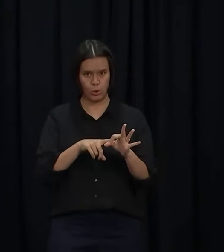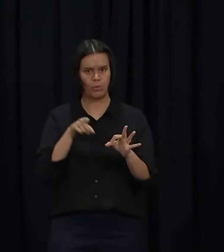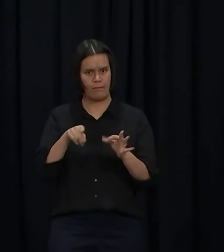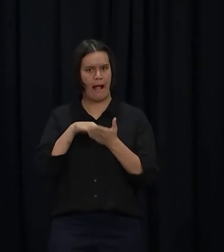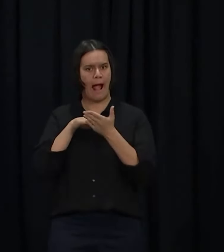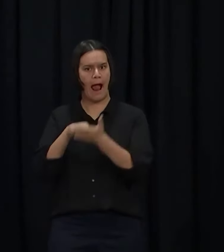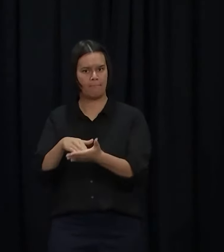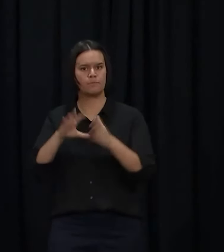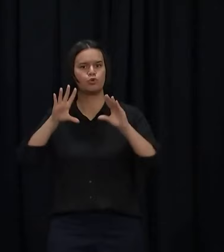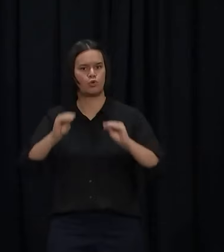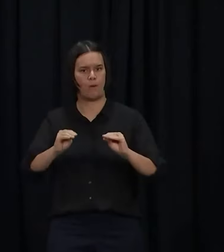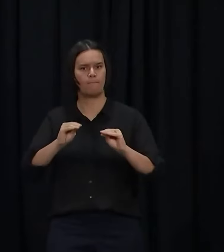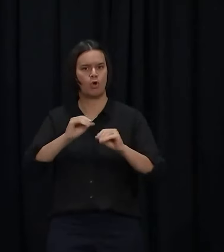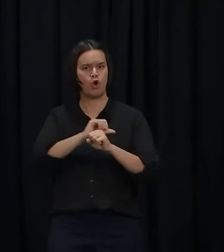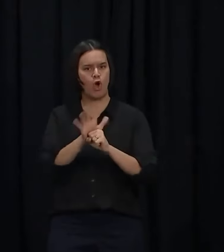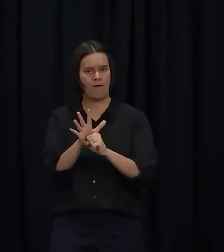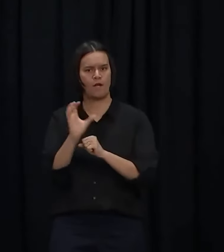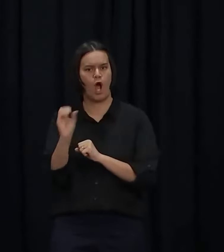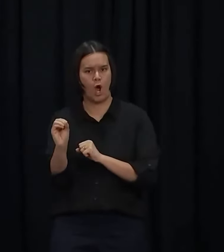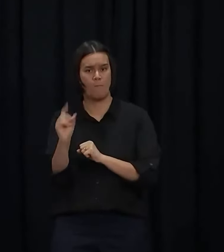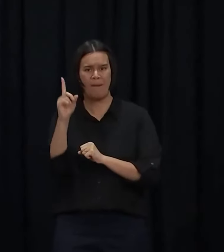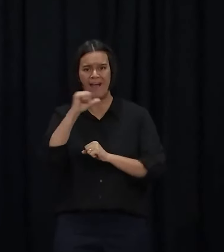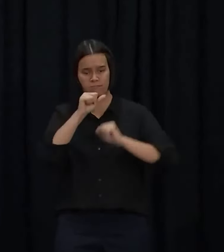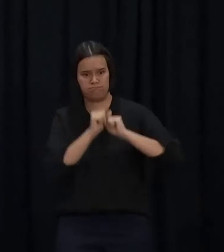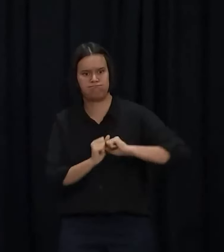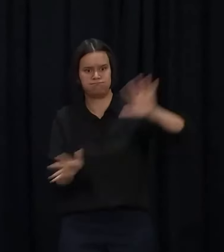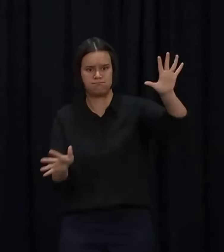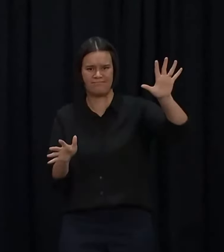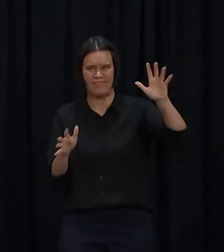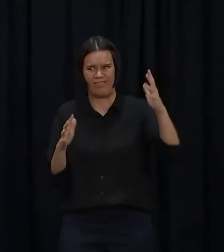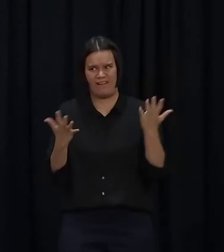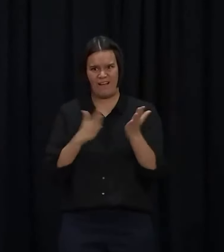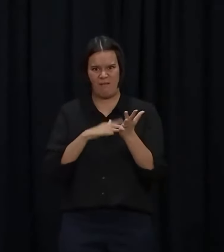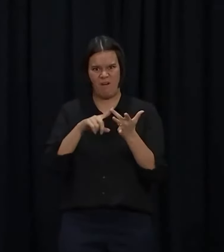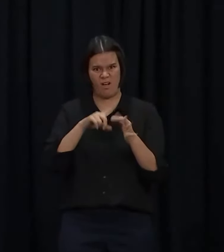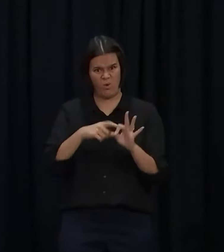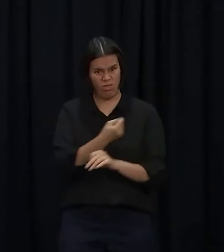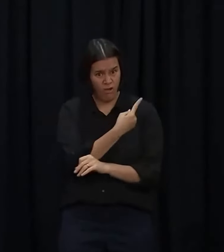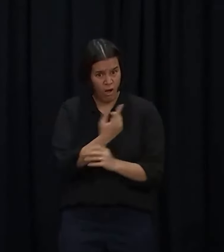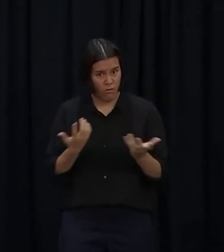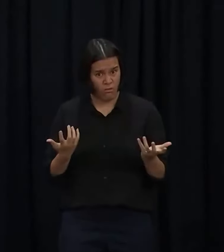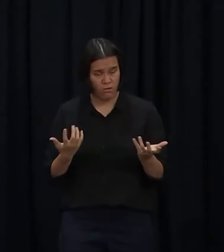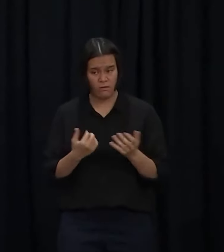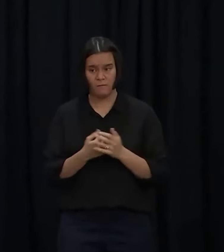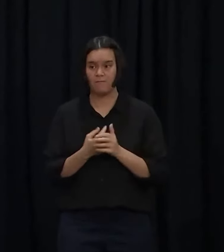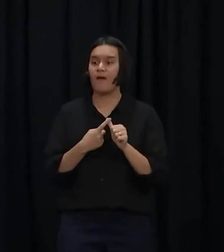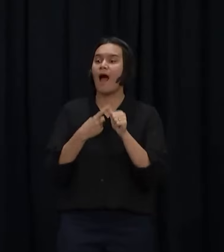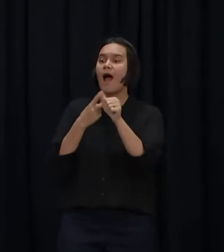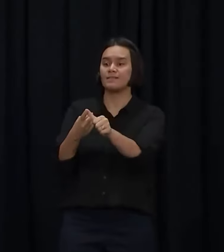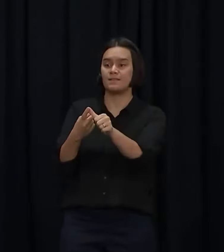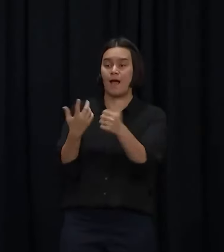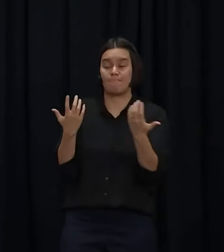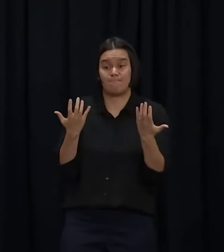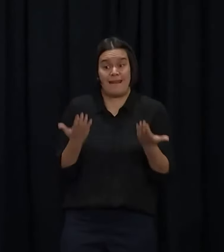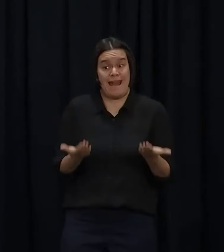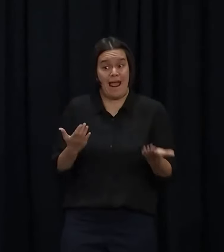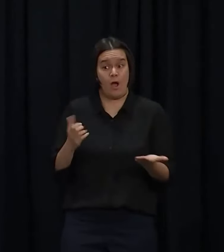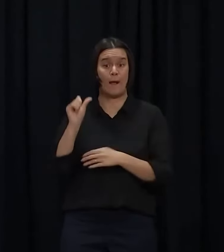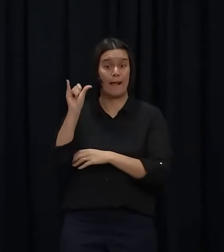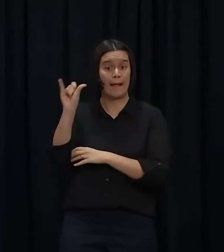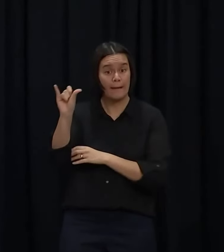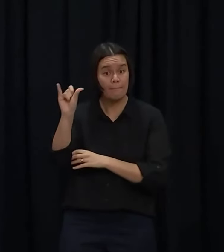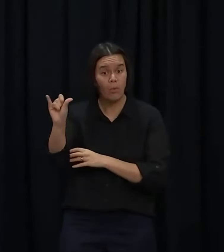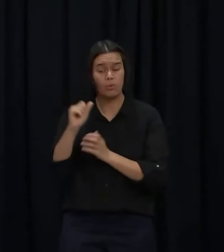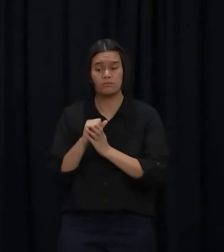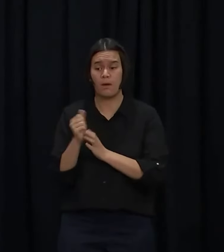opposite? I think the first point I'd make is borders have served us really well. It has enabled us to slow down the entry of Omicron